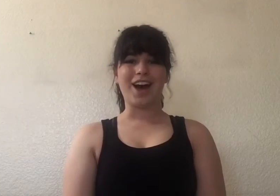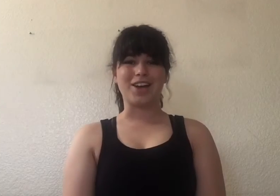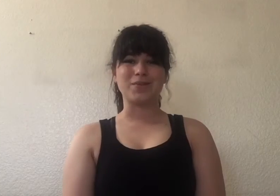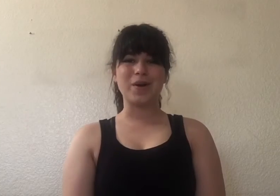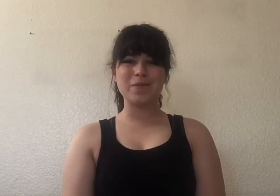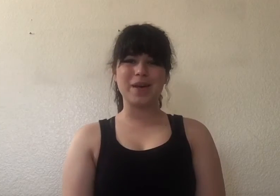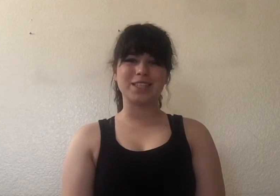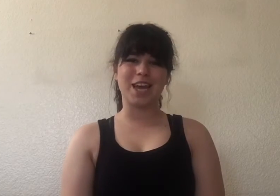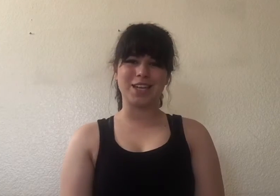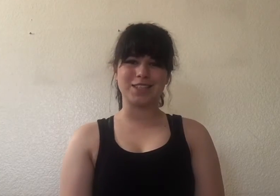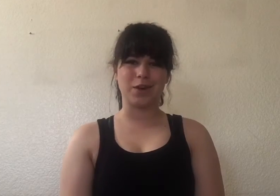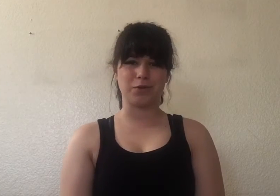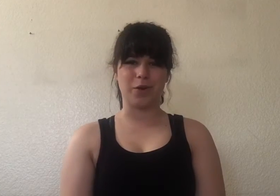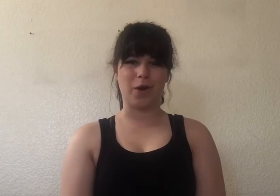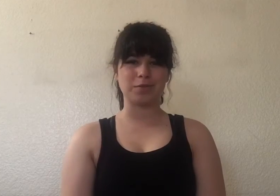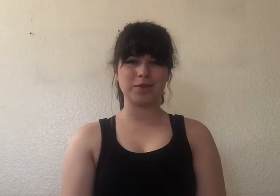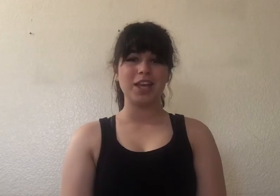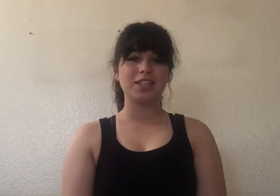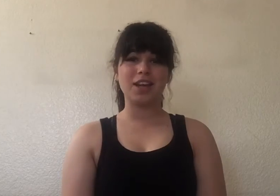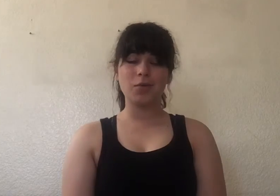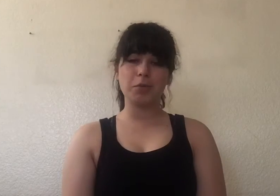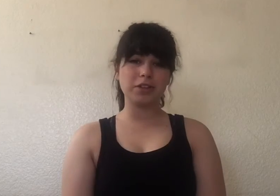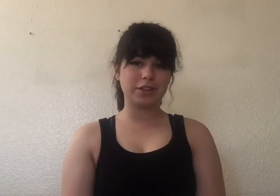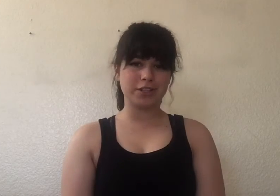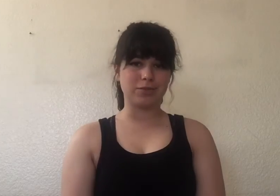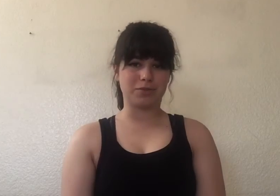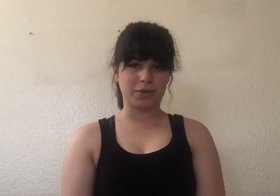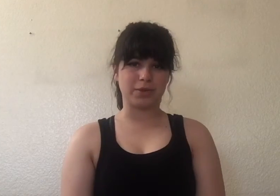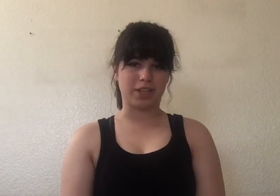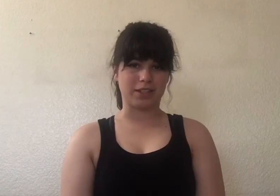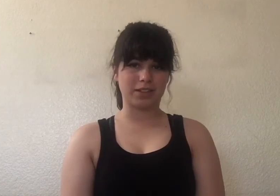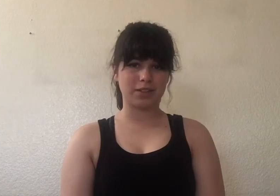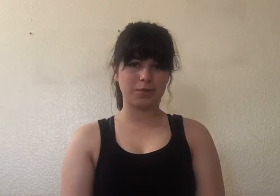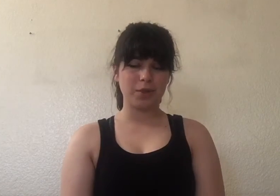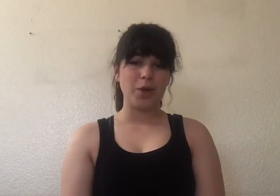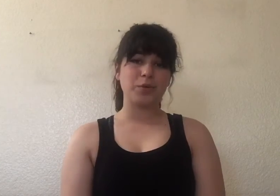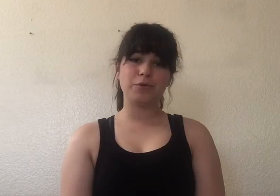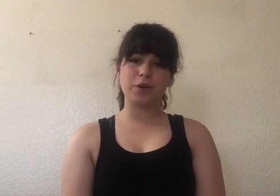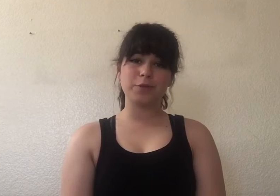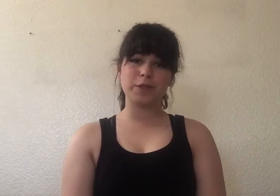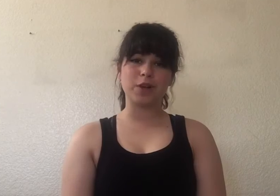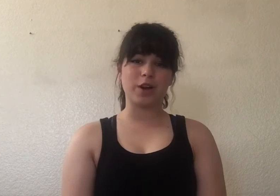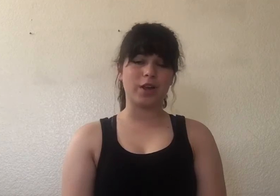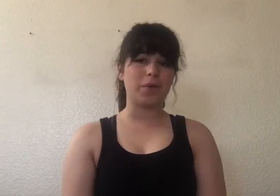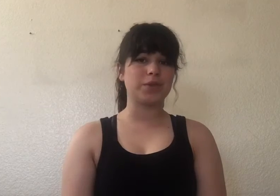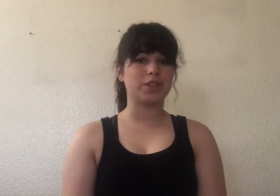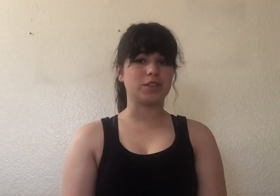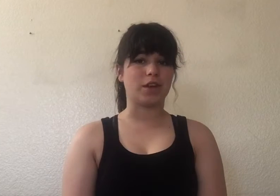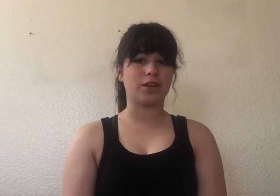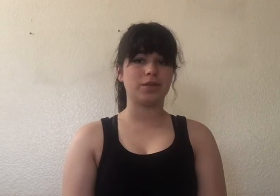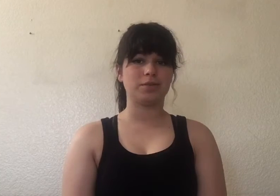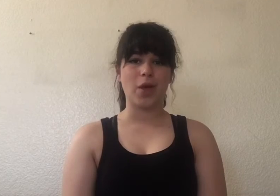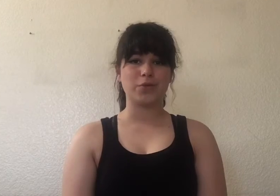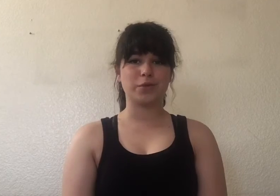Hi, welcome back to ASL for All. Today we'll be learning some food signs. We'll first be starting out with the sign for